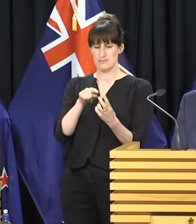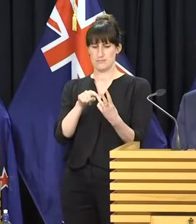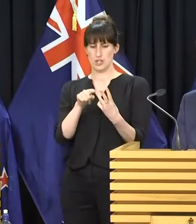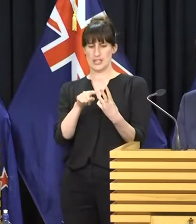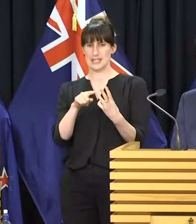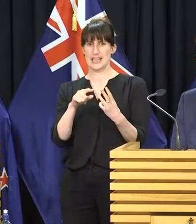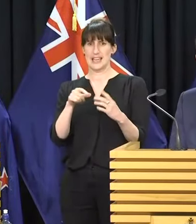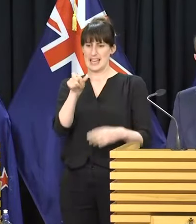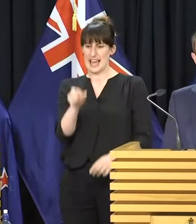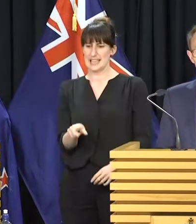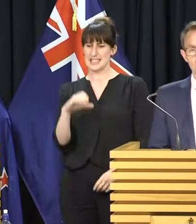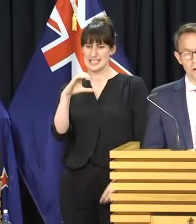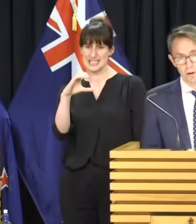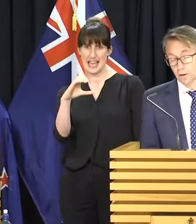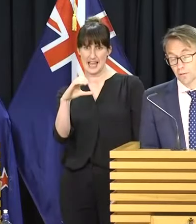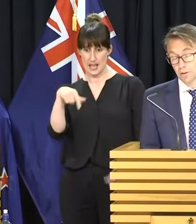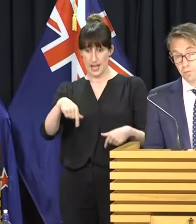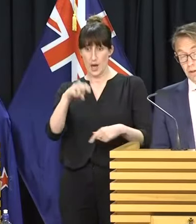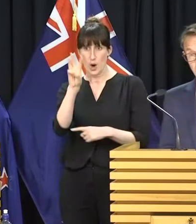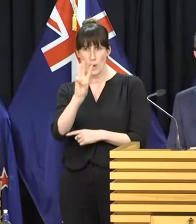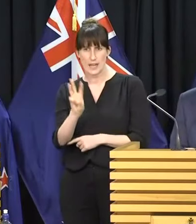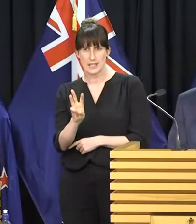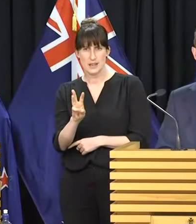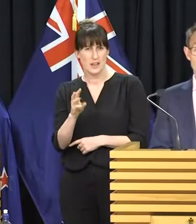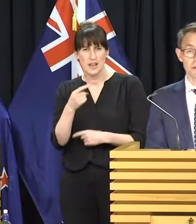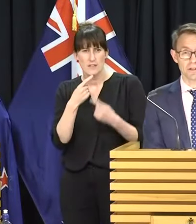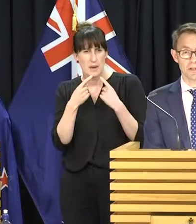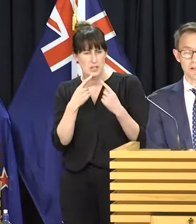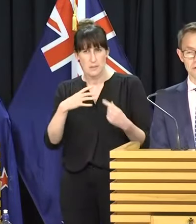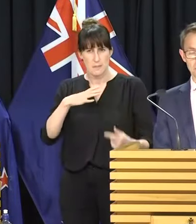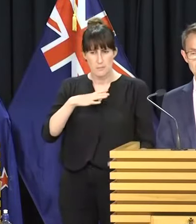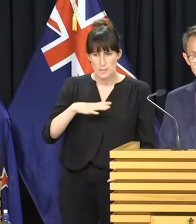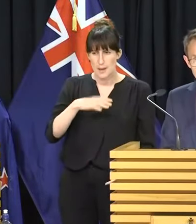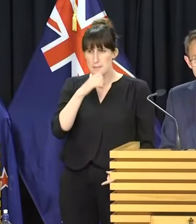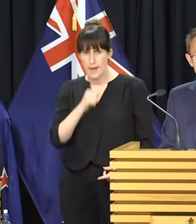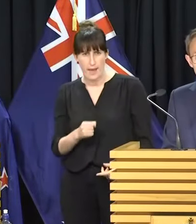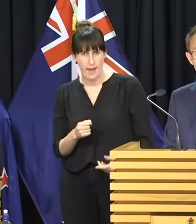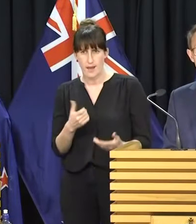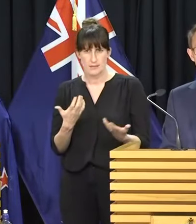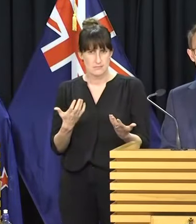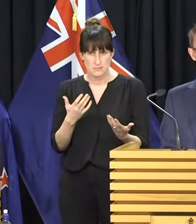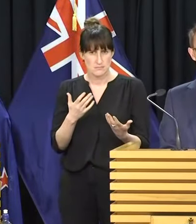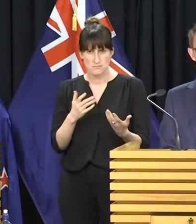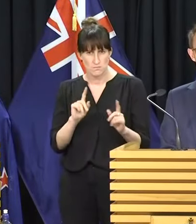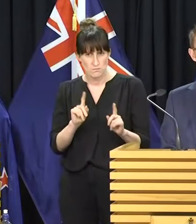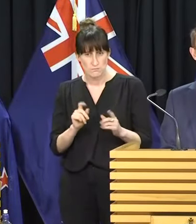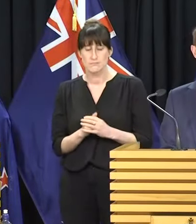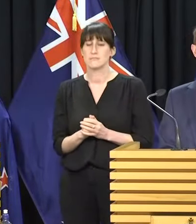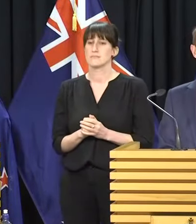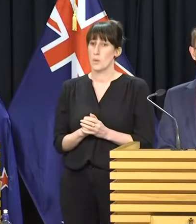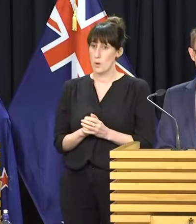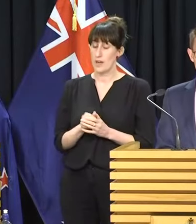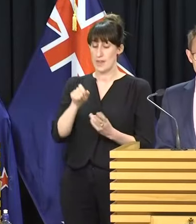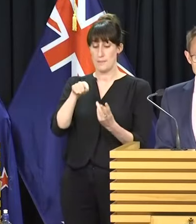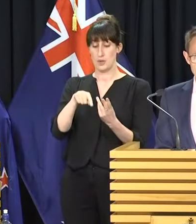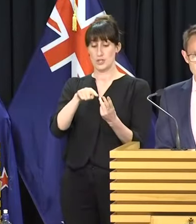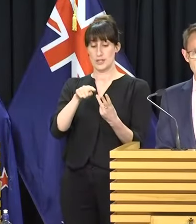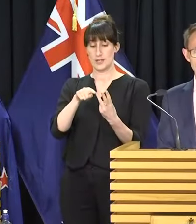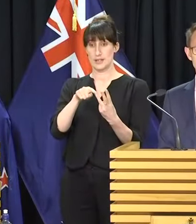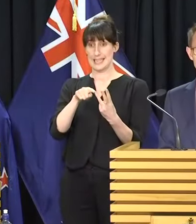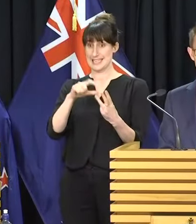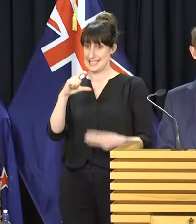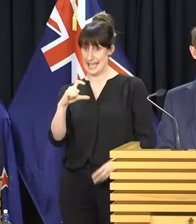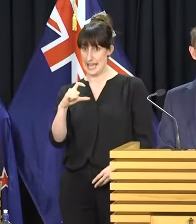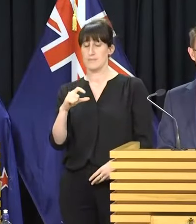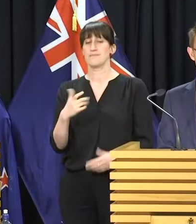title? Well, no, I don't have the information. What I can say is they're a civilian worker at the New Zealand Defence Force. They're a known close